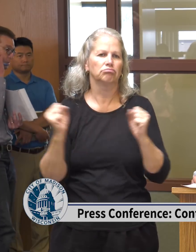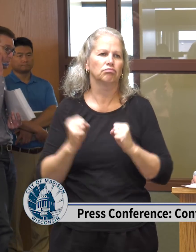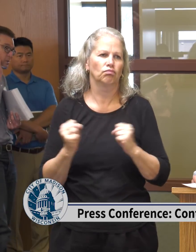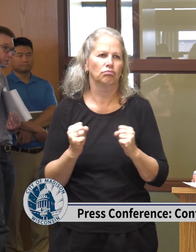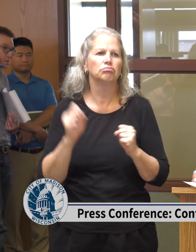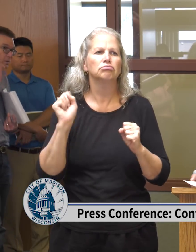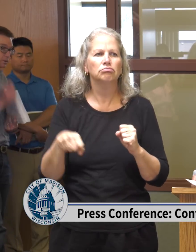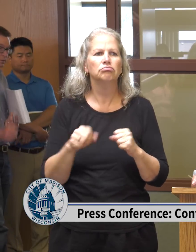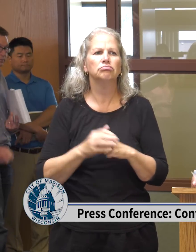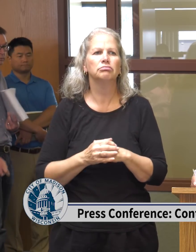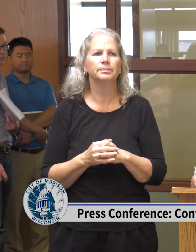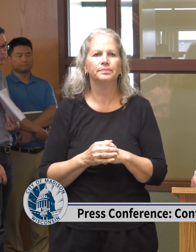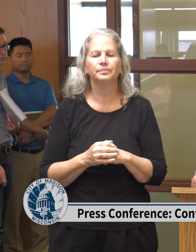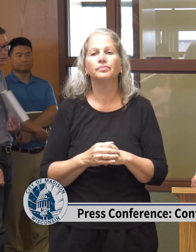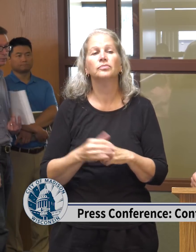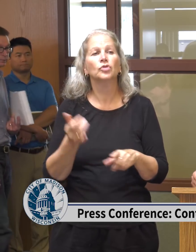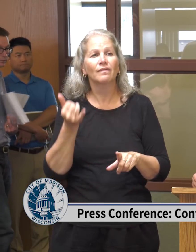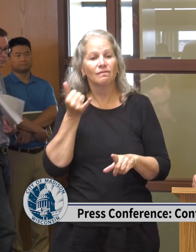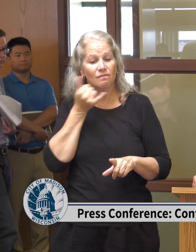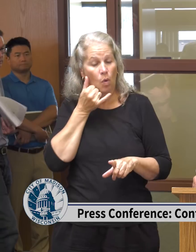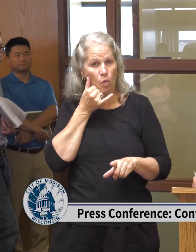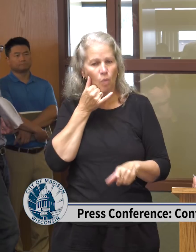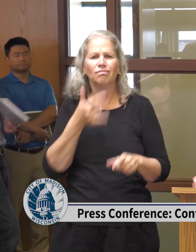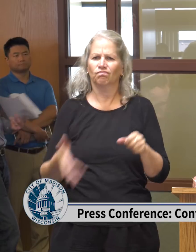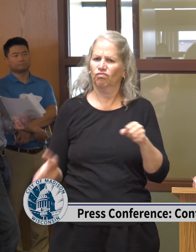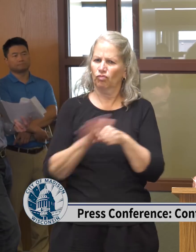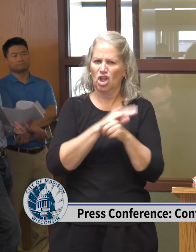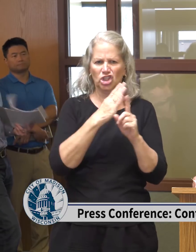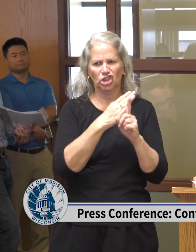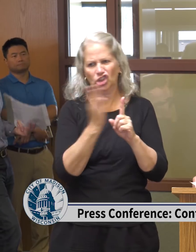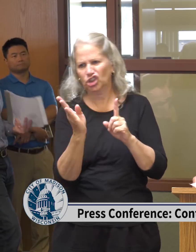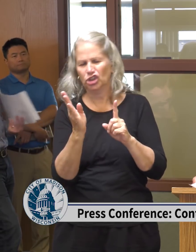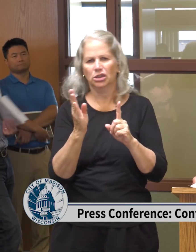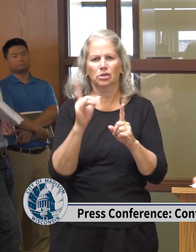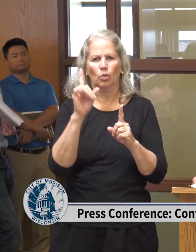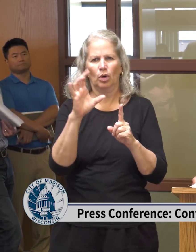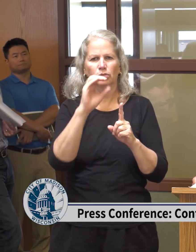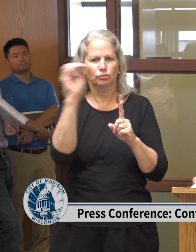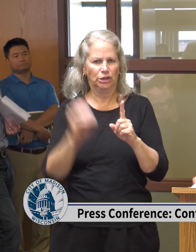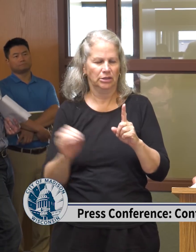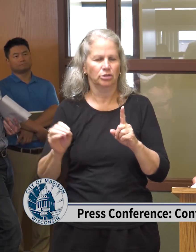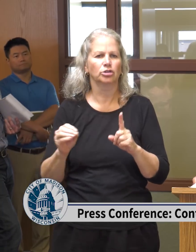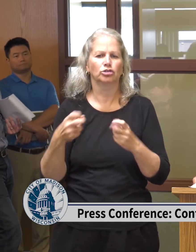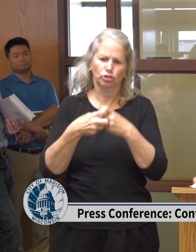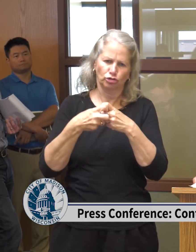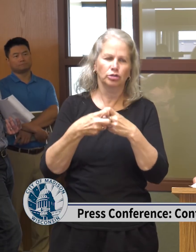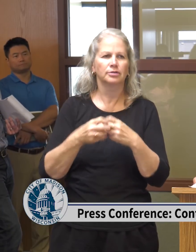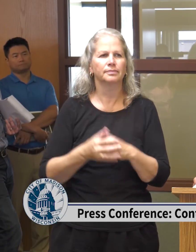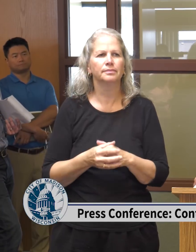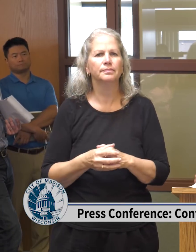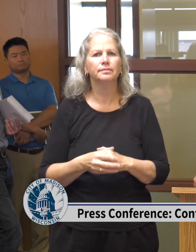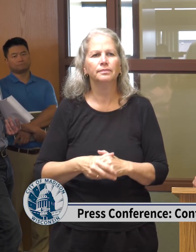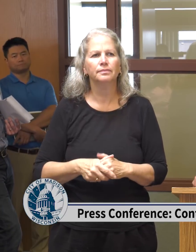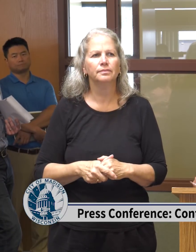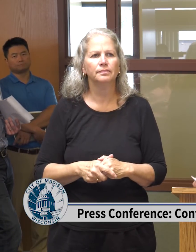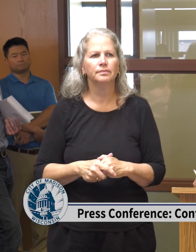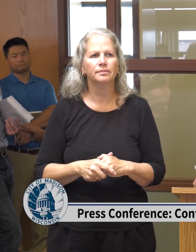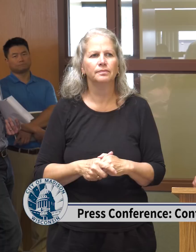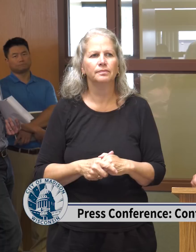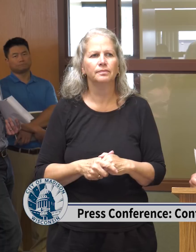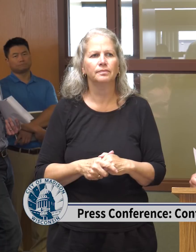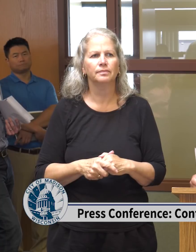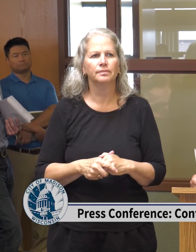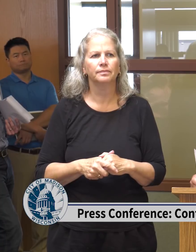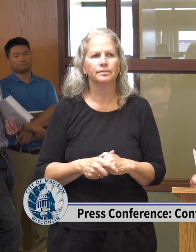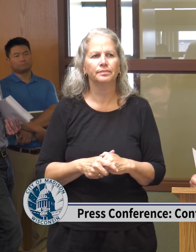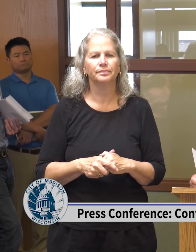charged. Again, if you're in any of the identified vulnerable areas, please move your valuables